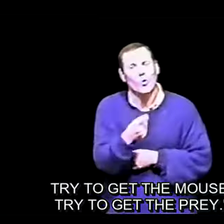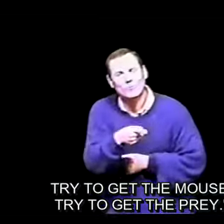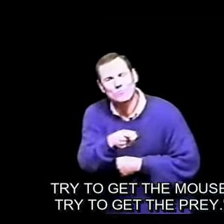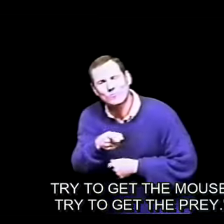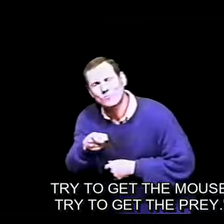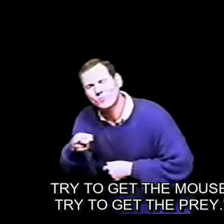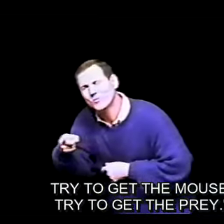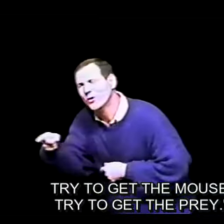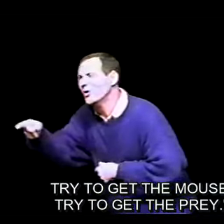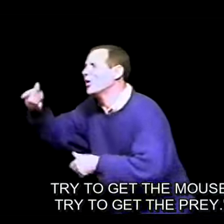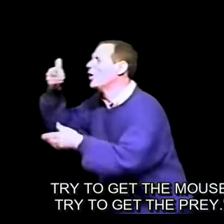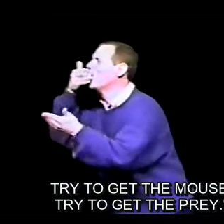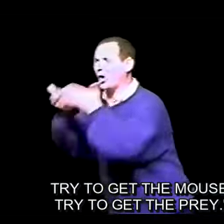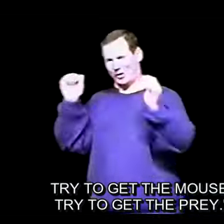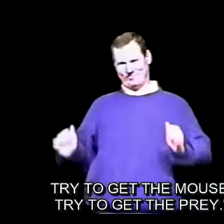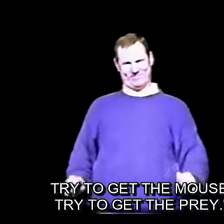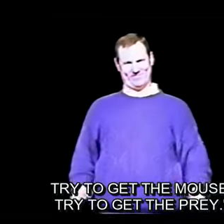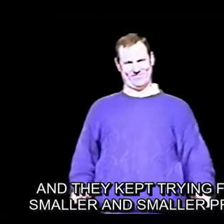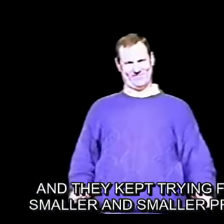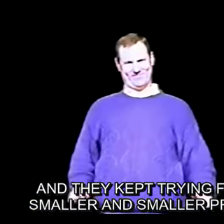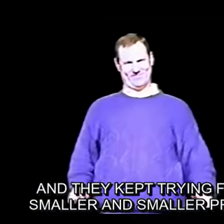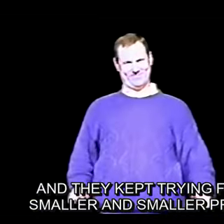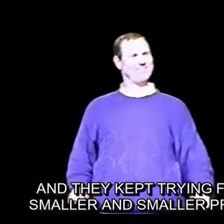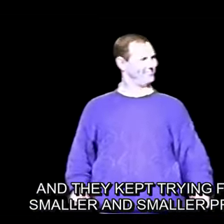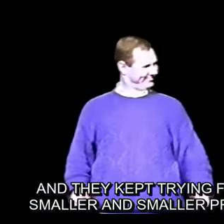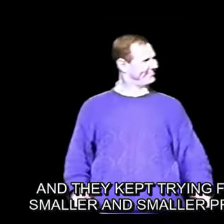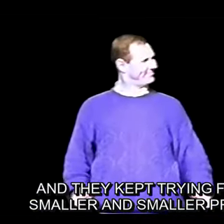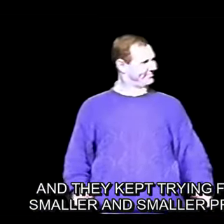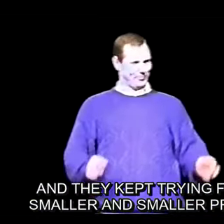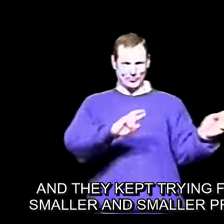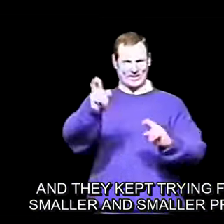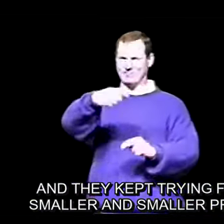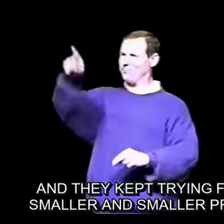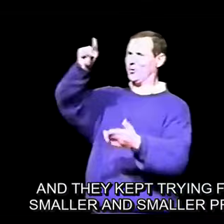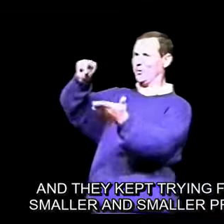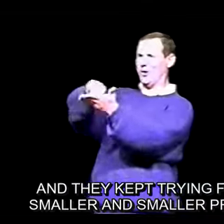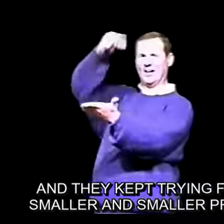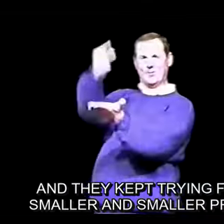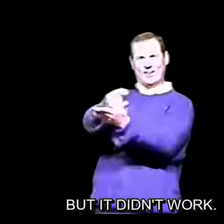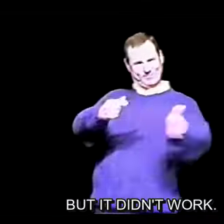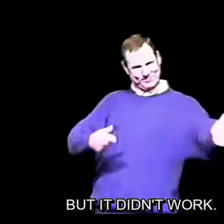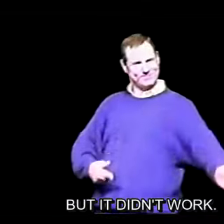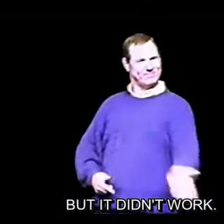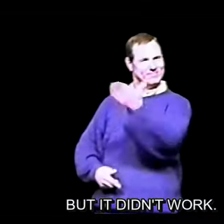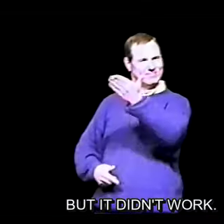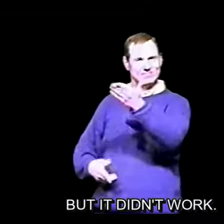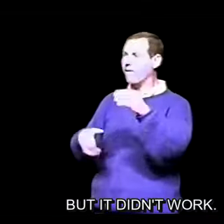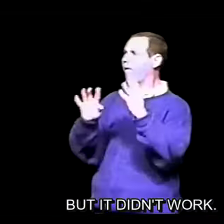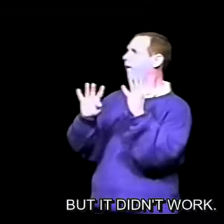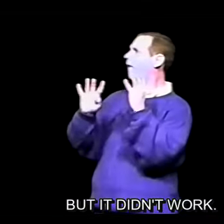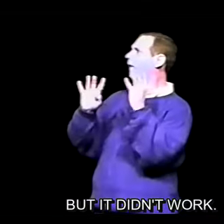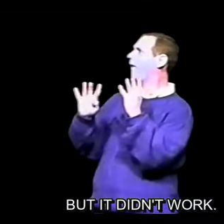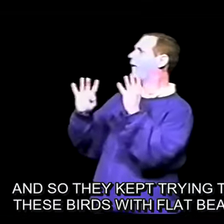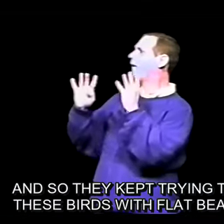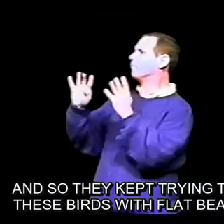try to get the prey. And they kept trying for smaller and smaller prey, but it didn't work. And so they